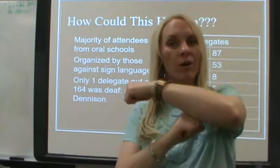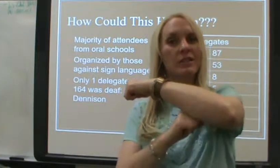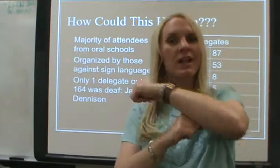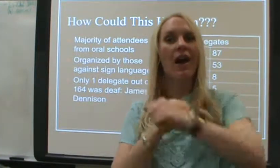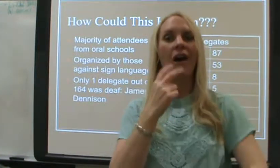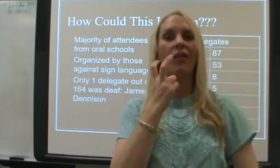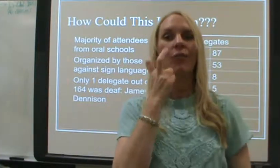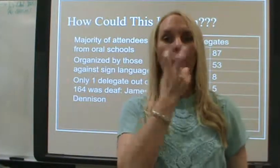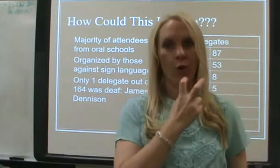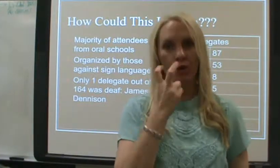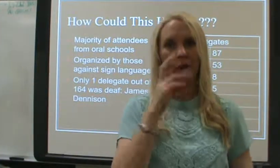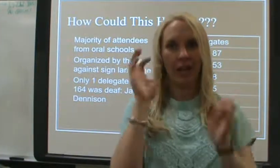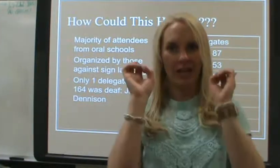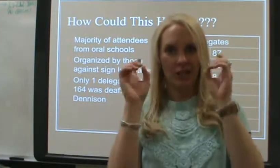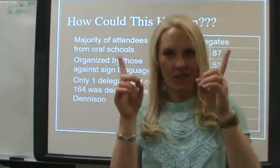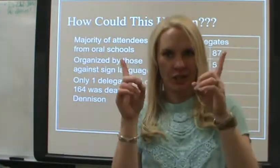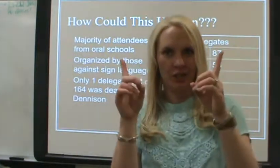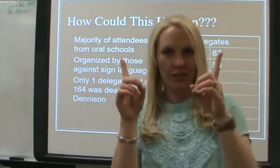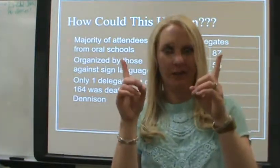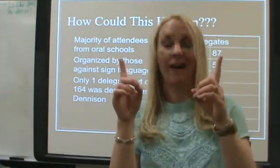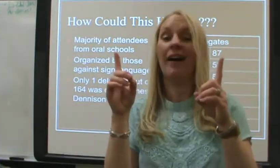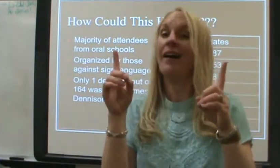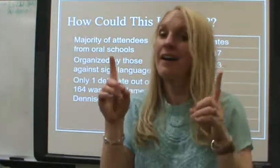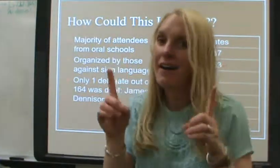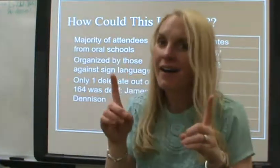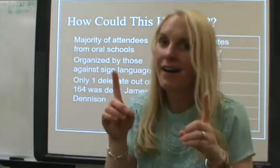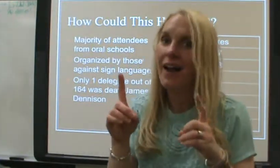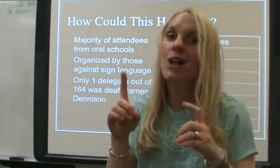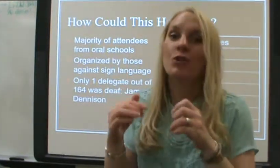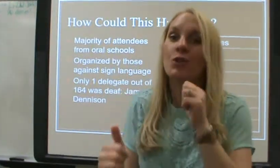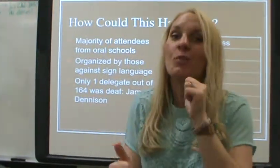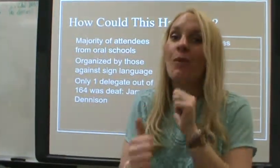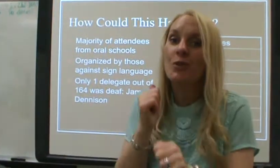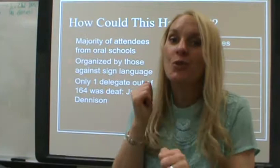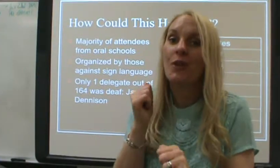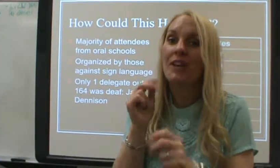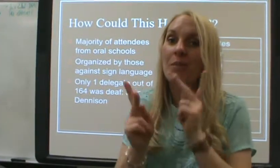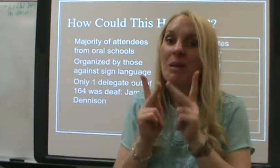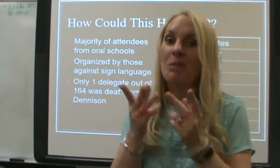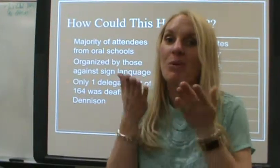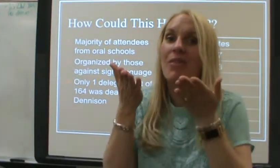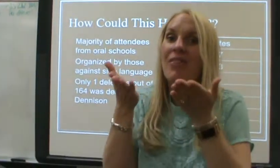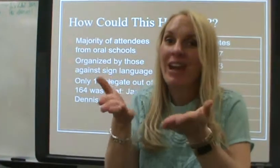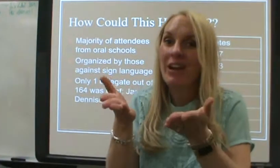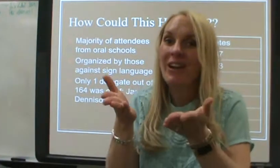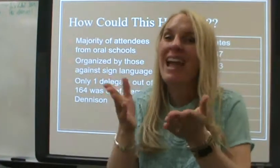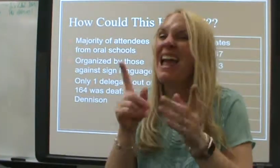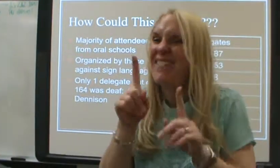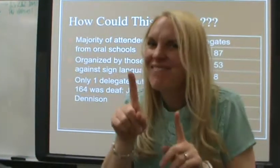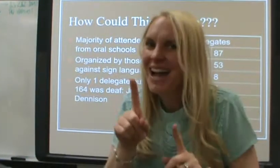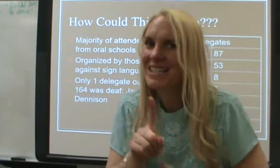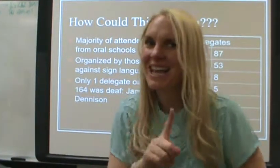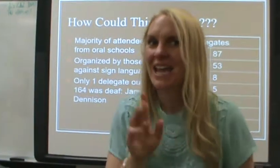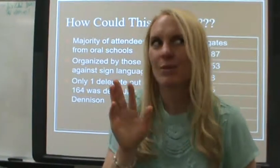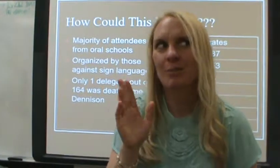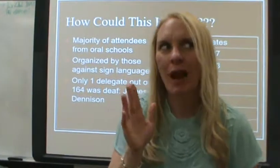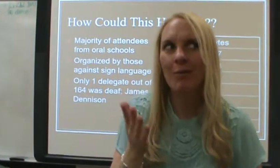support of oral education. So the majority of the people were there. In fact, it was probably